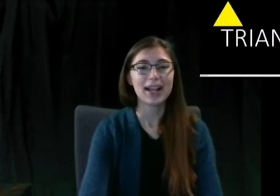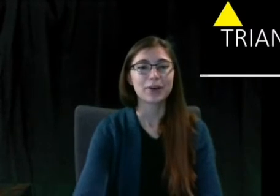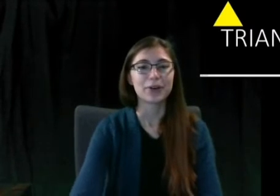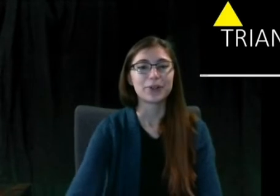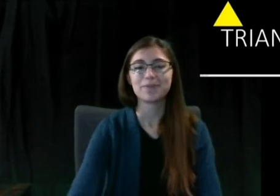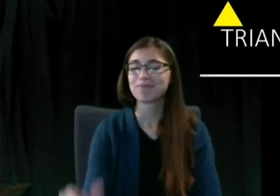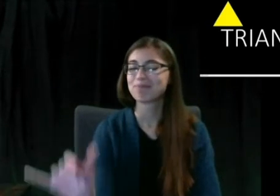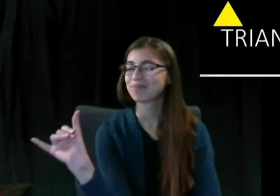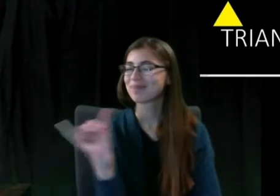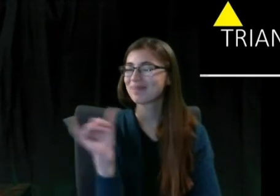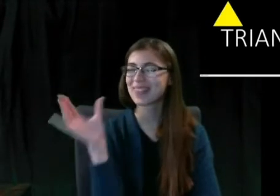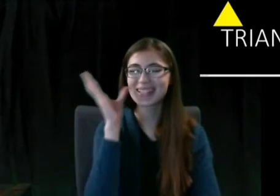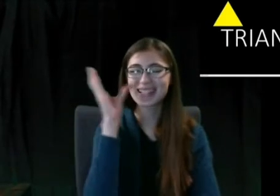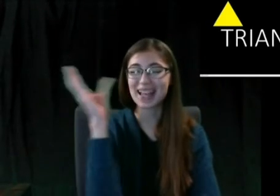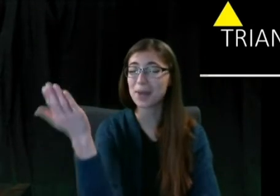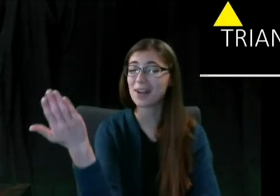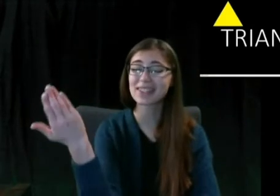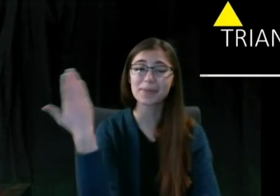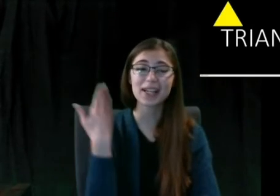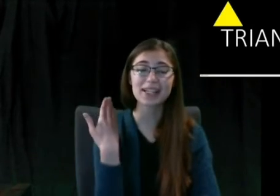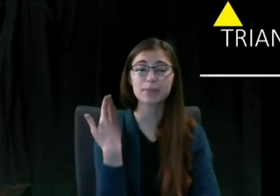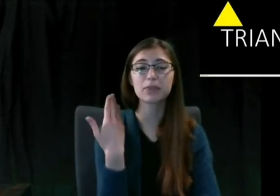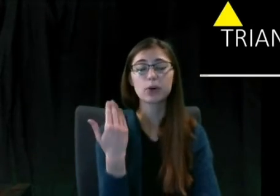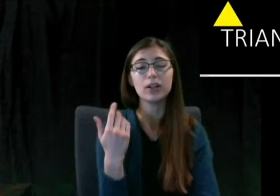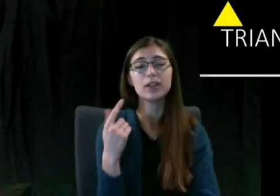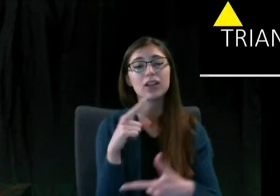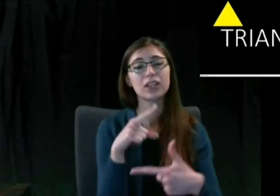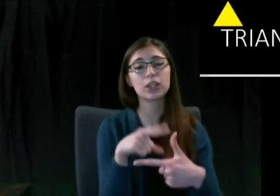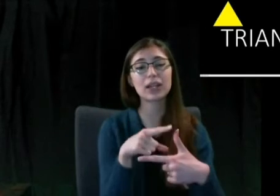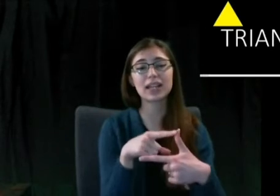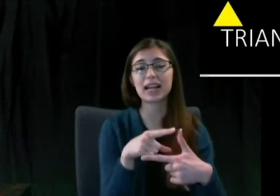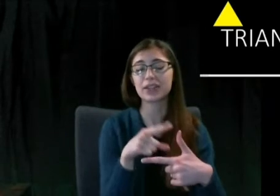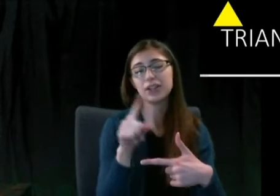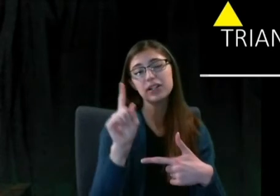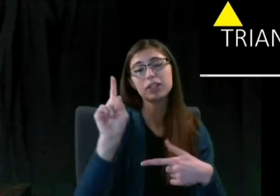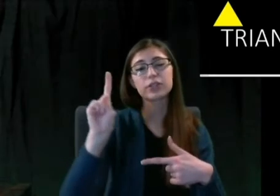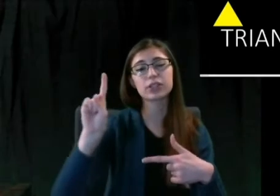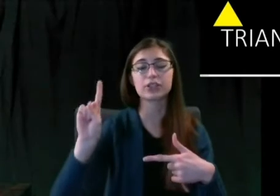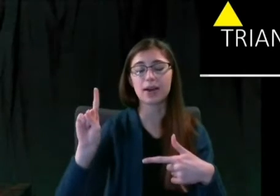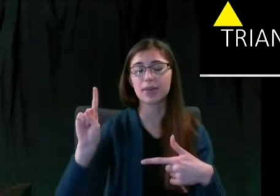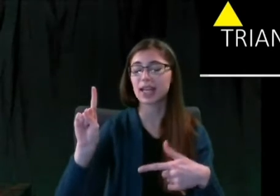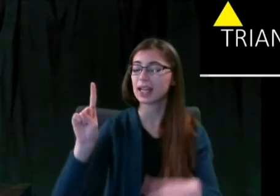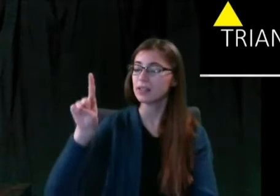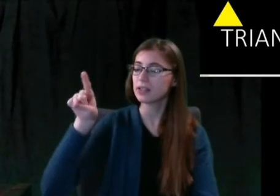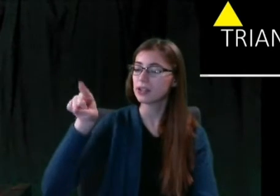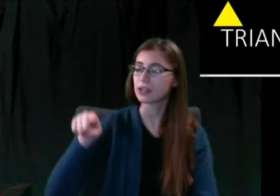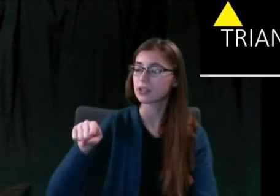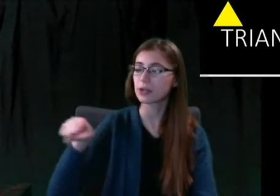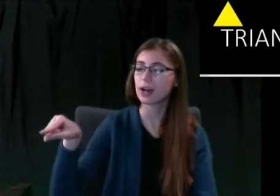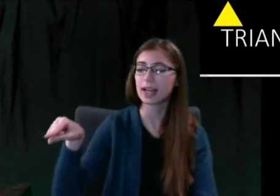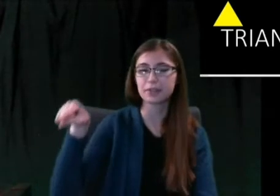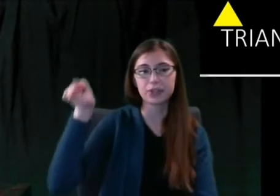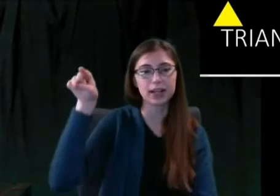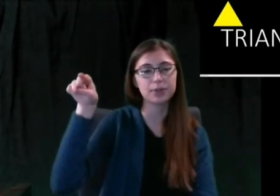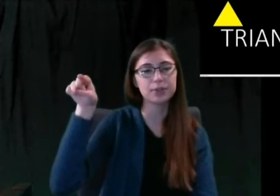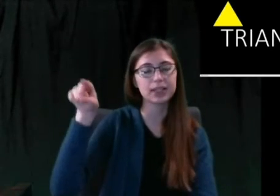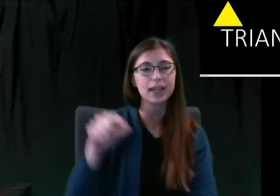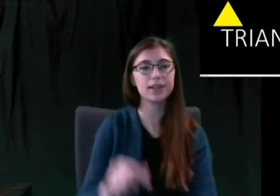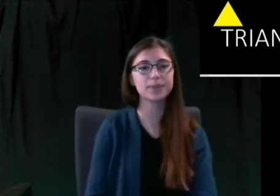Triangle. Same concept as before. You can either use your dominant hand to just draw a triangle in the air,